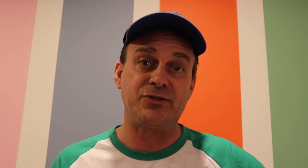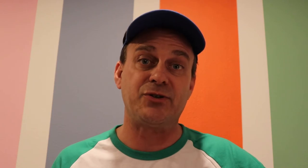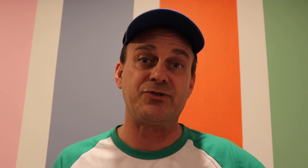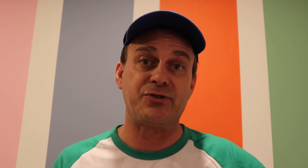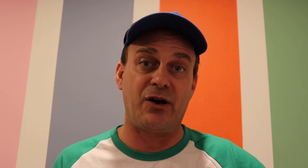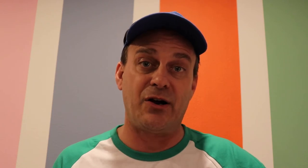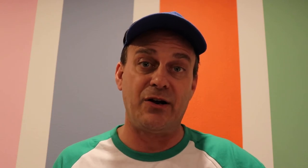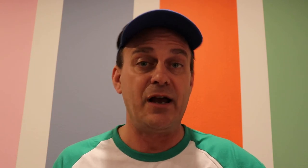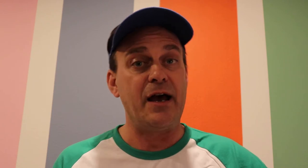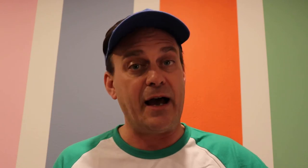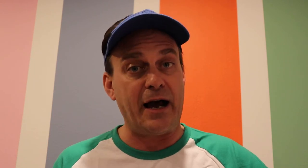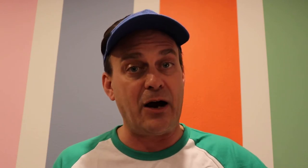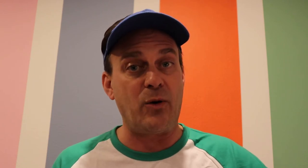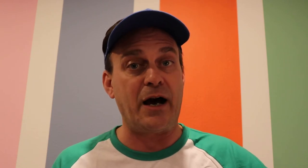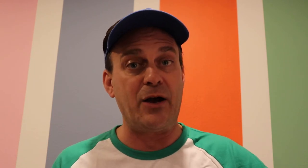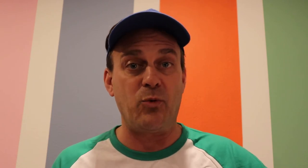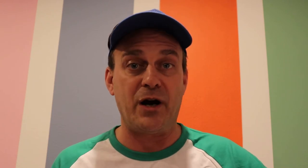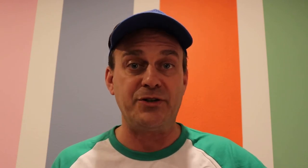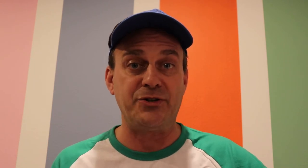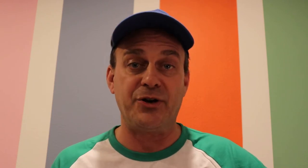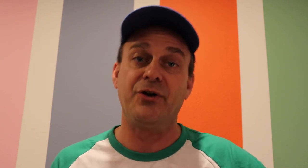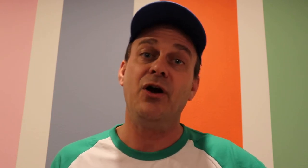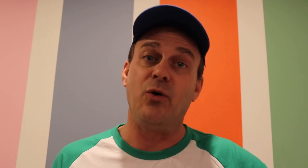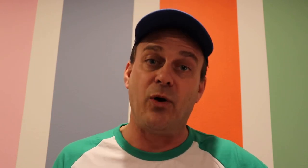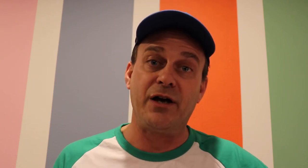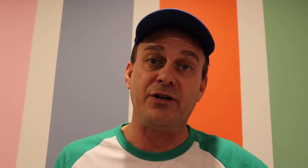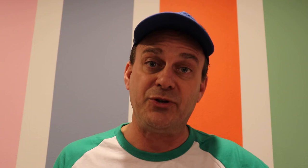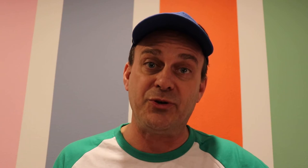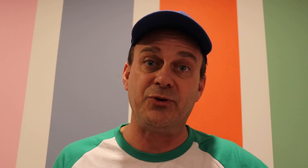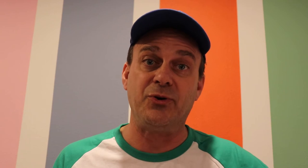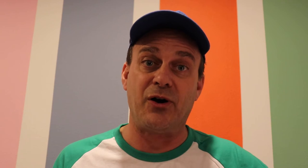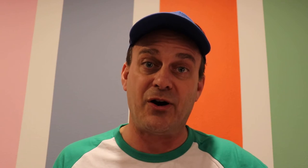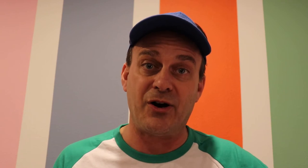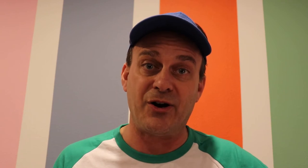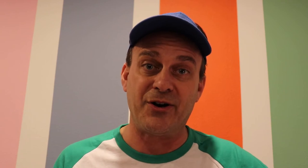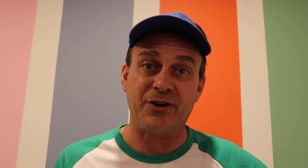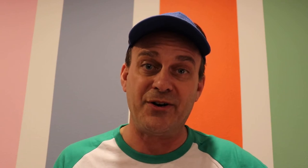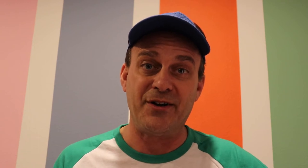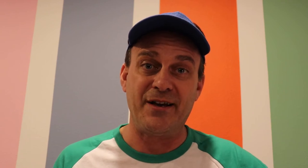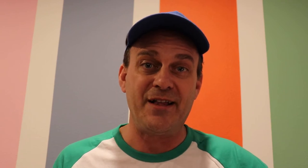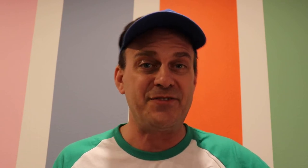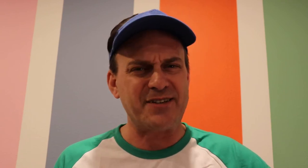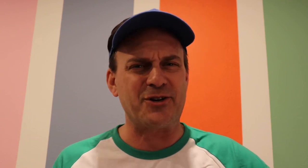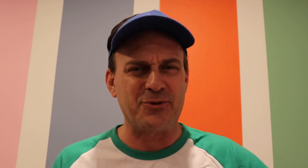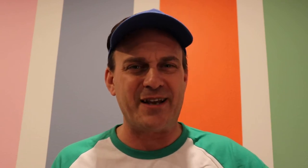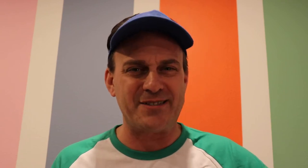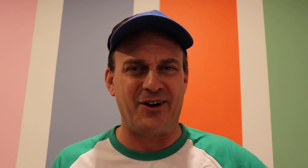little star, how I wonder what you are. That's a great